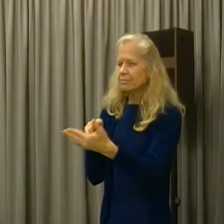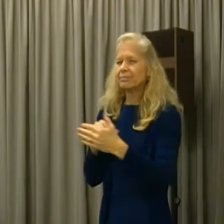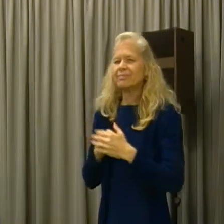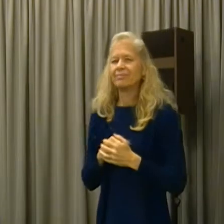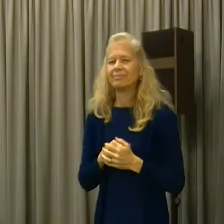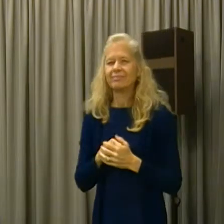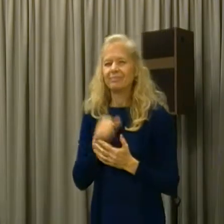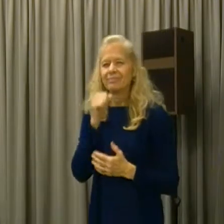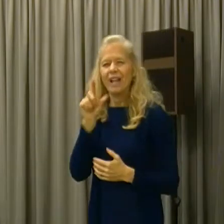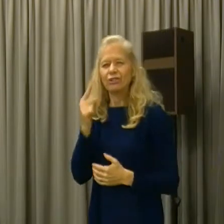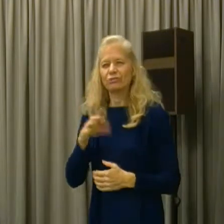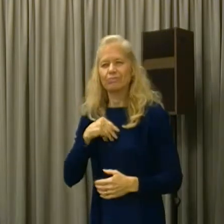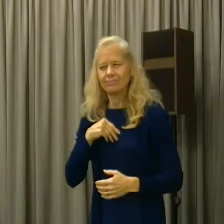preaching